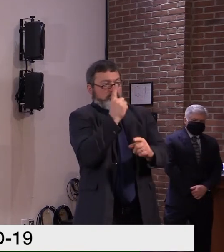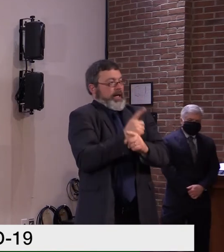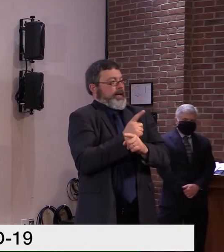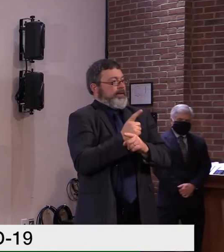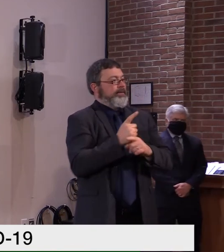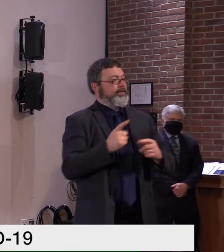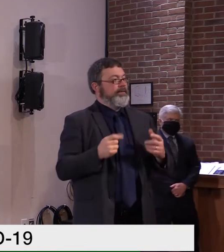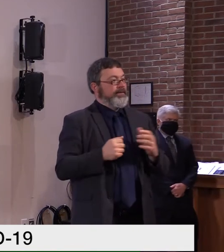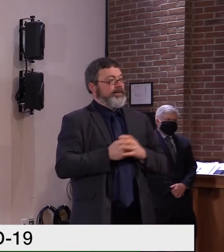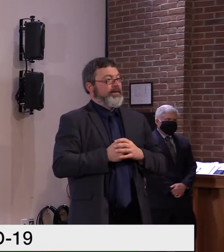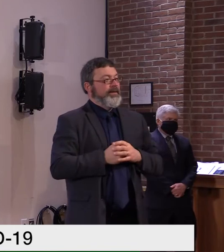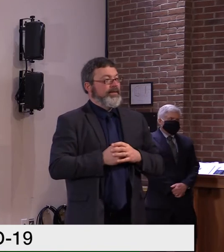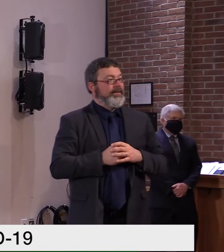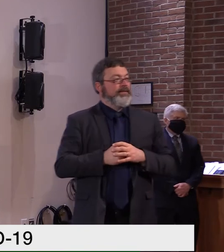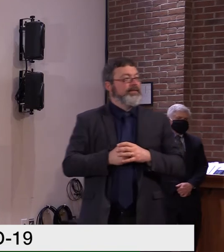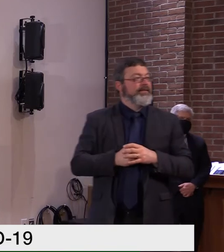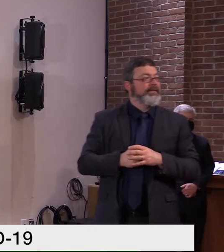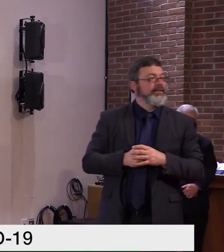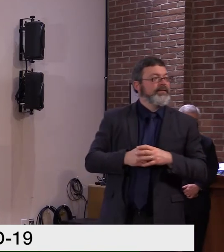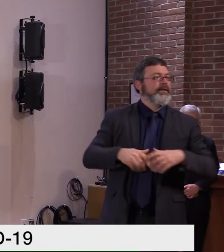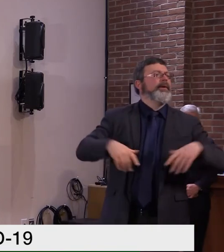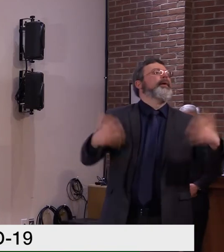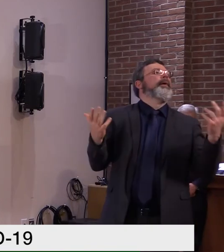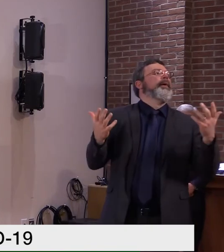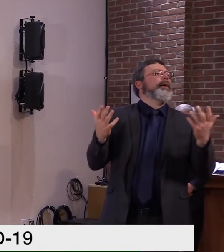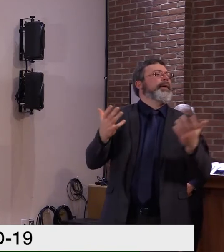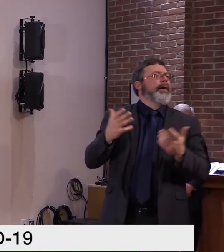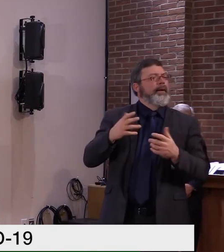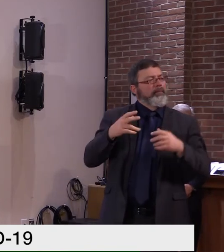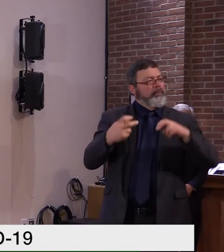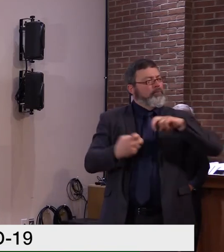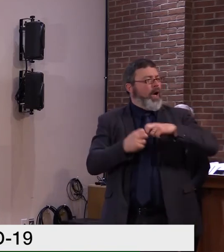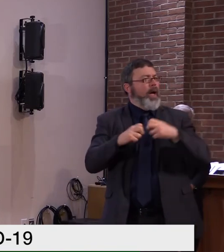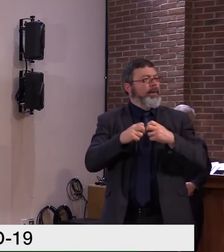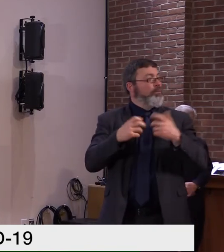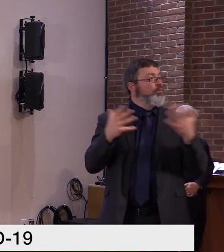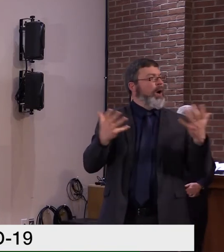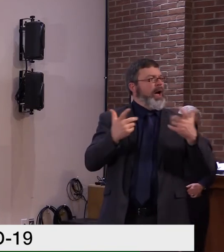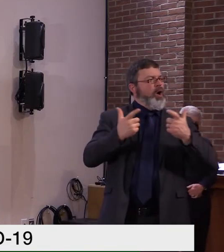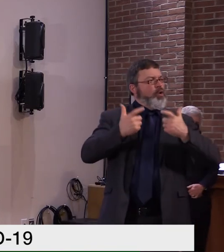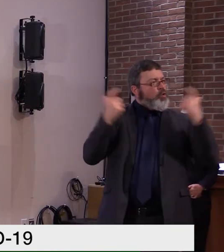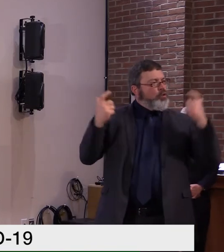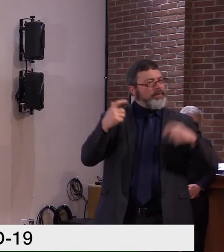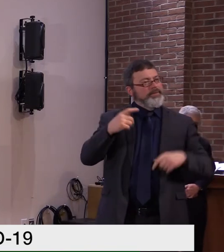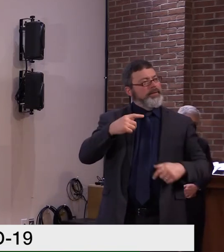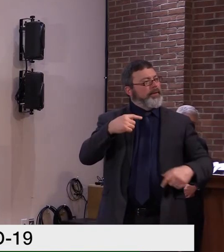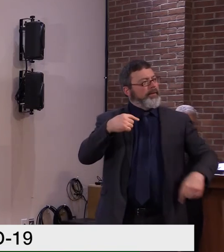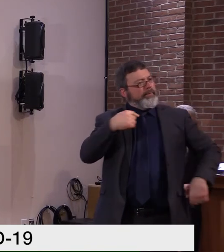sometimes the biggest wounds are self-inflicted. Thank you. Yeah. We're going to move to Andrew Caledonian Record.